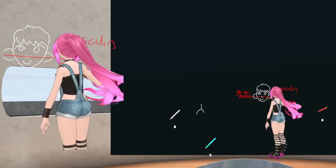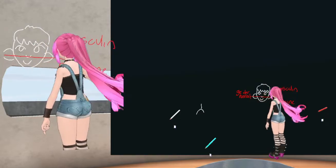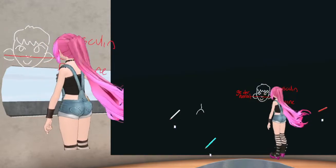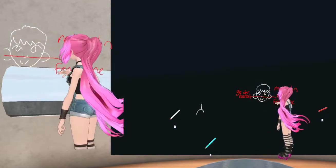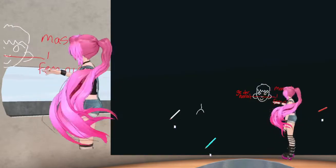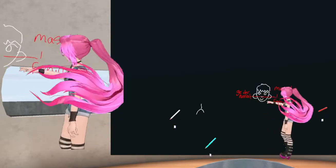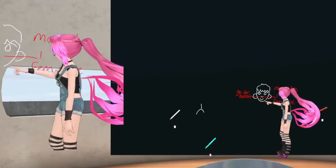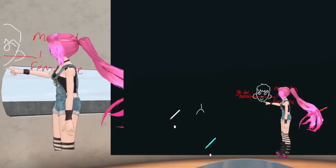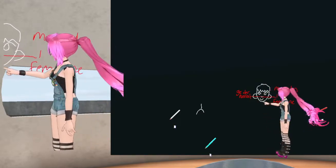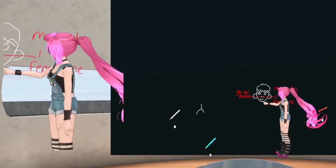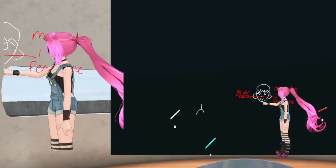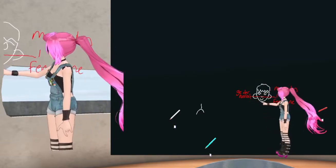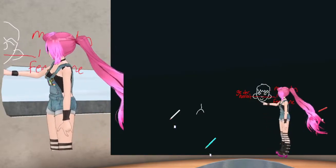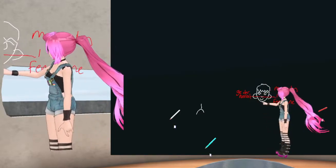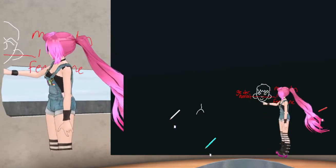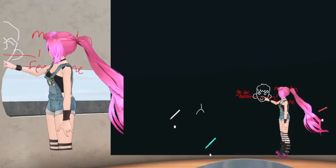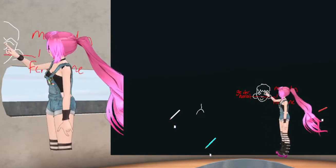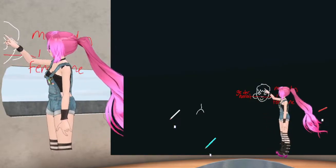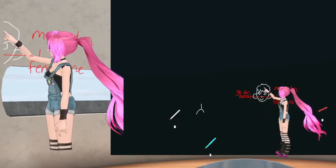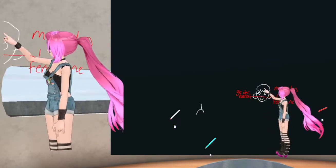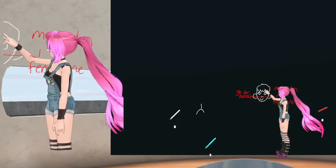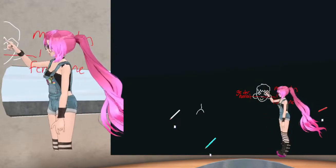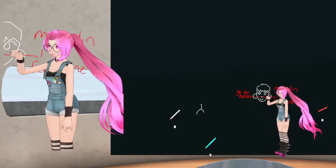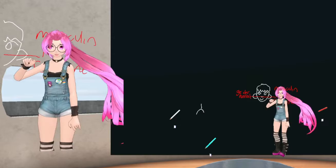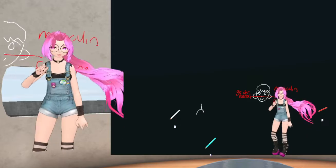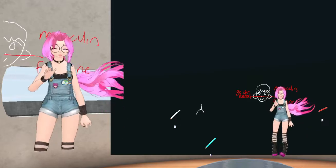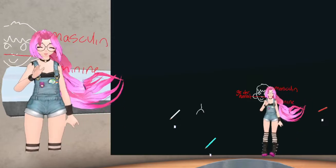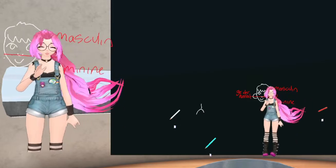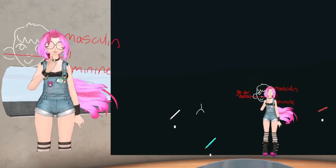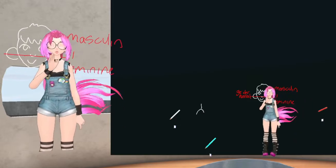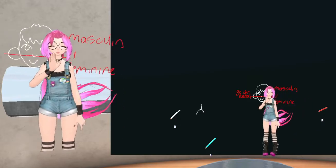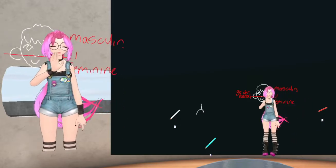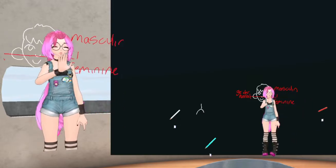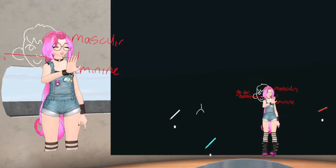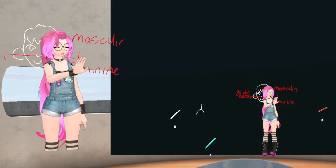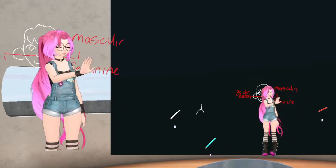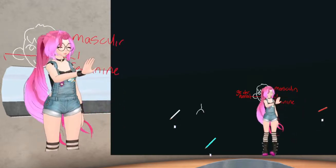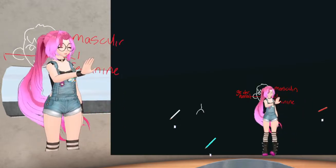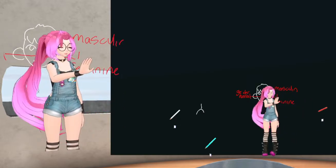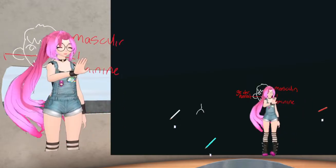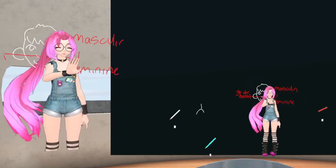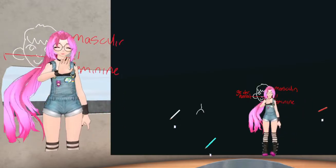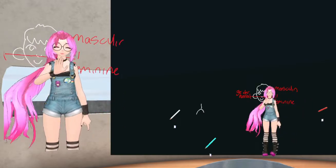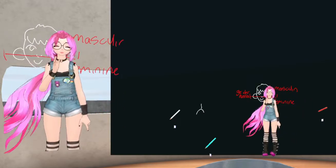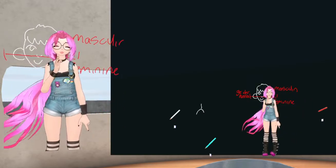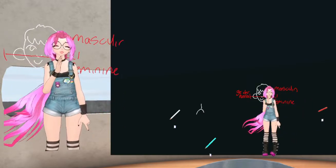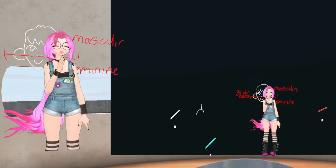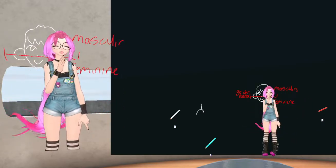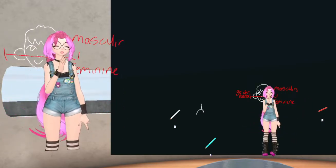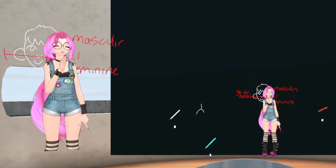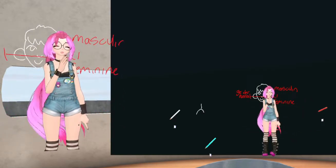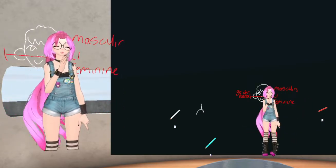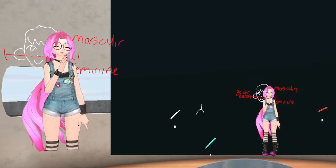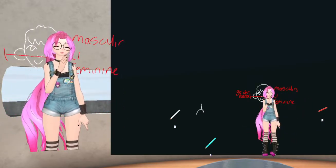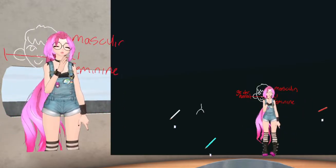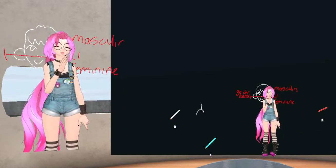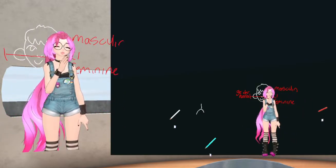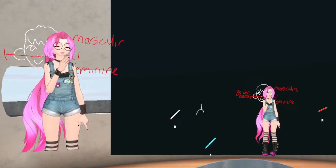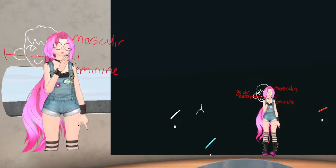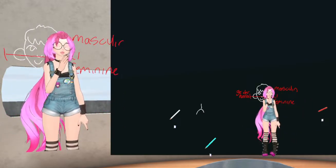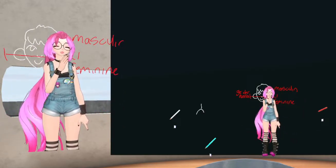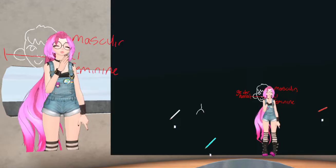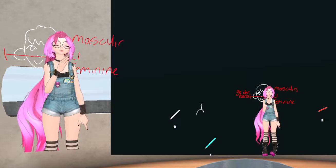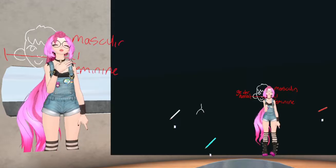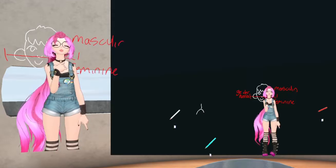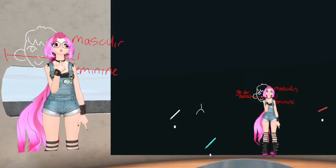And if I want to say man and woman, we're going to follow that same rule. So woman is an open hand.